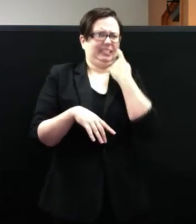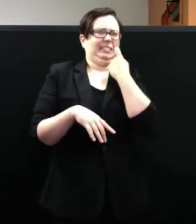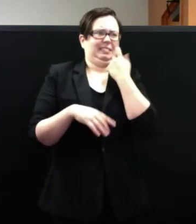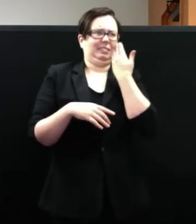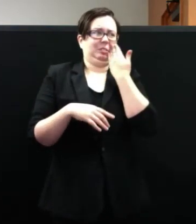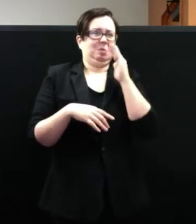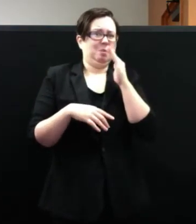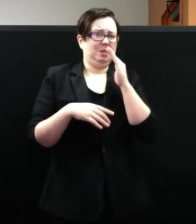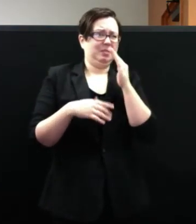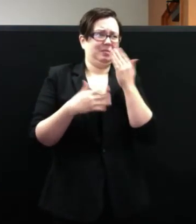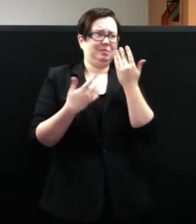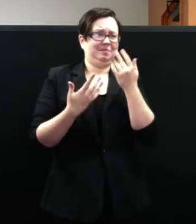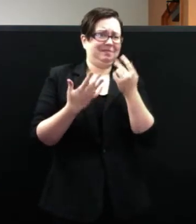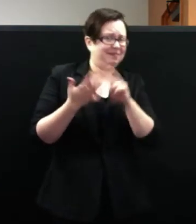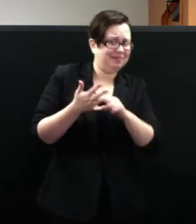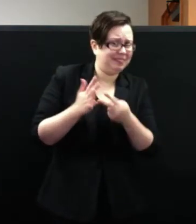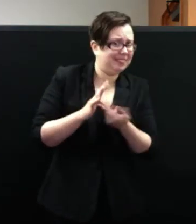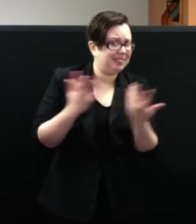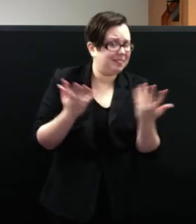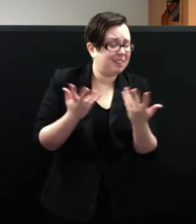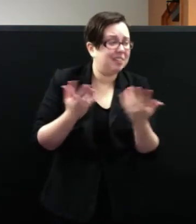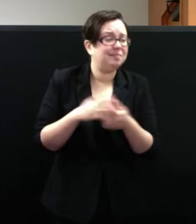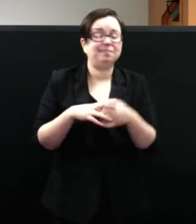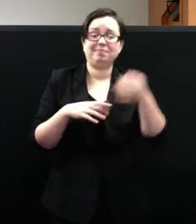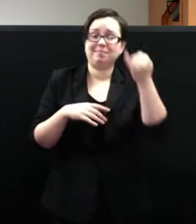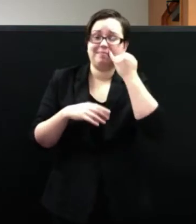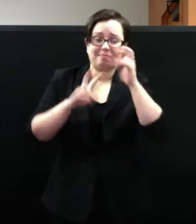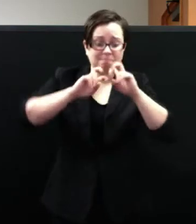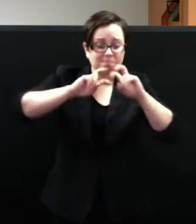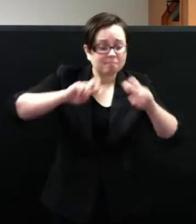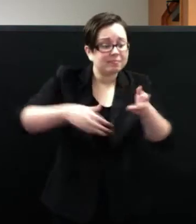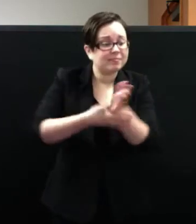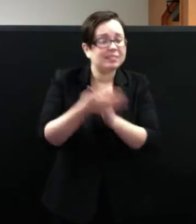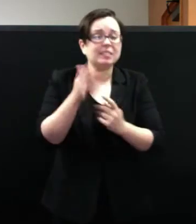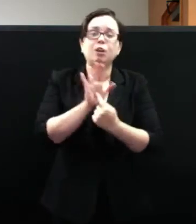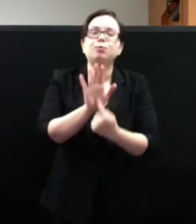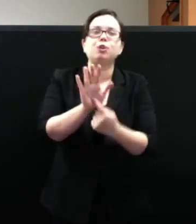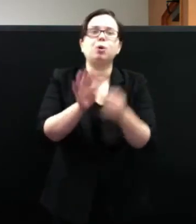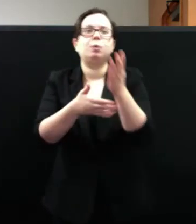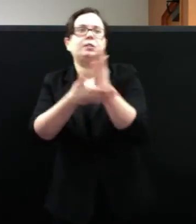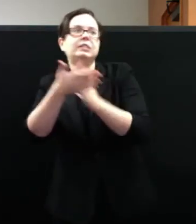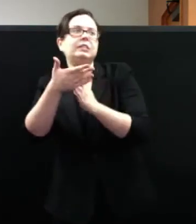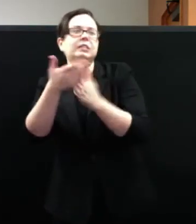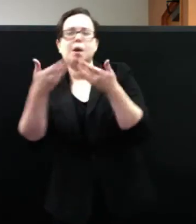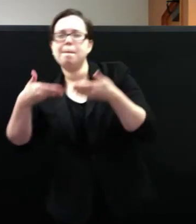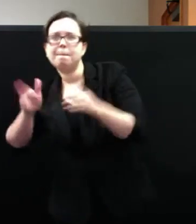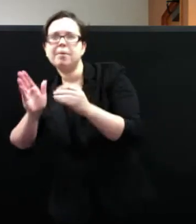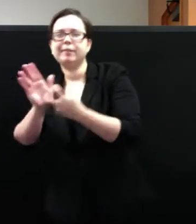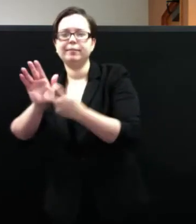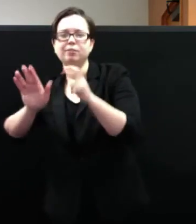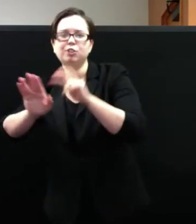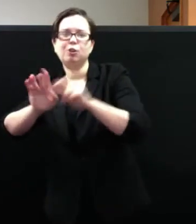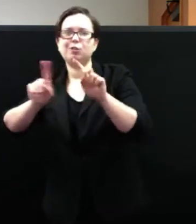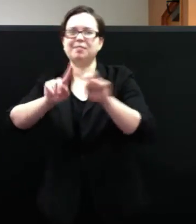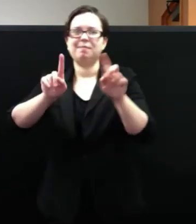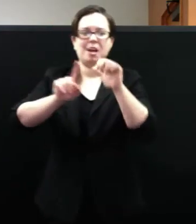Under close inspection, some reveal some aspects of toast making while hiding others. So there's some that's all about the toast, right?